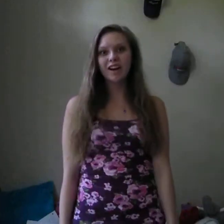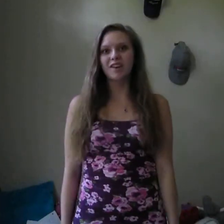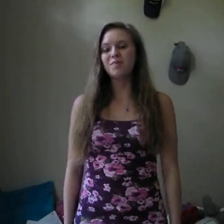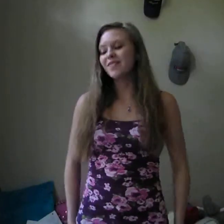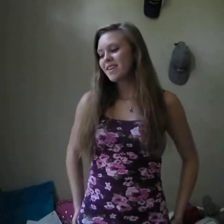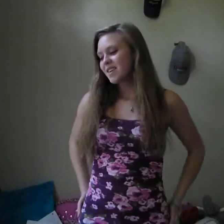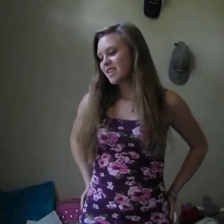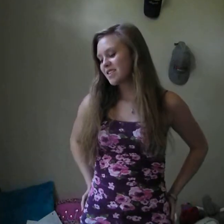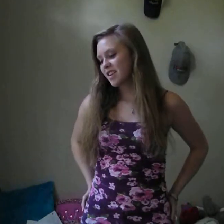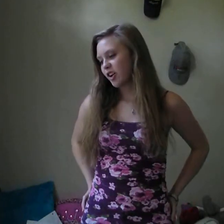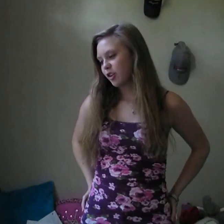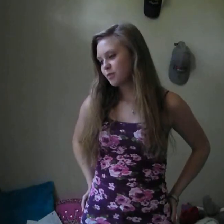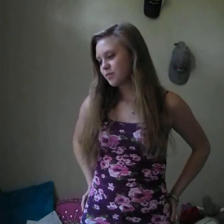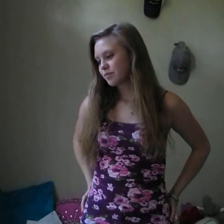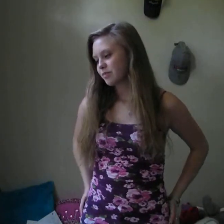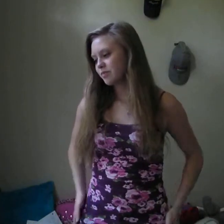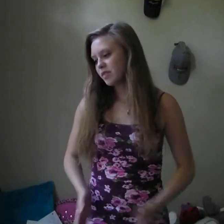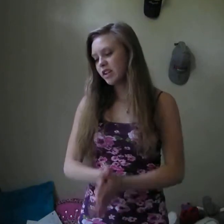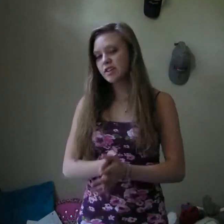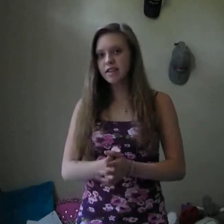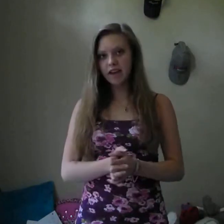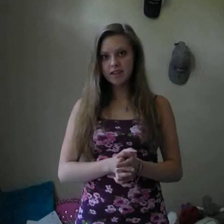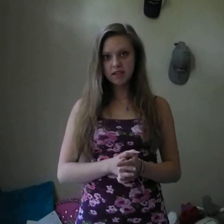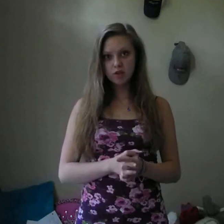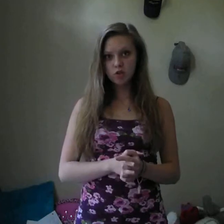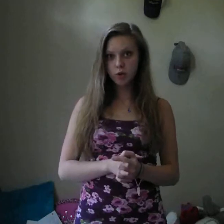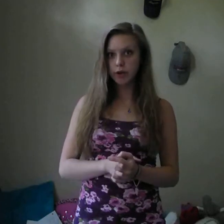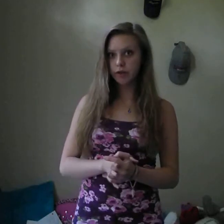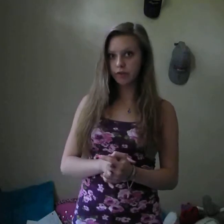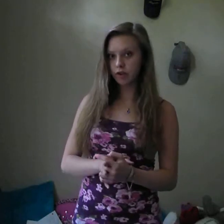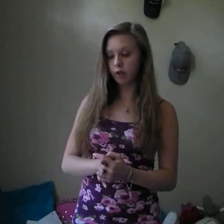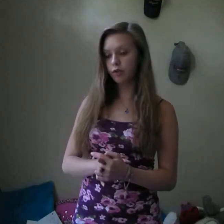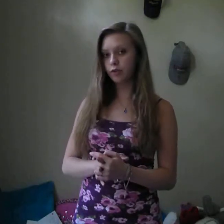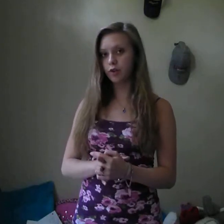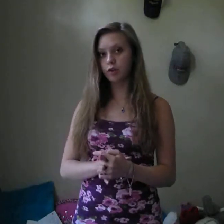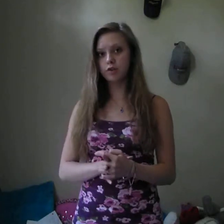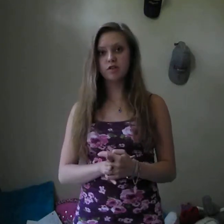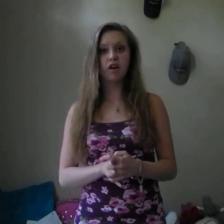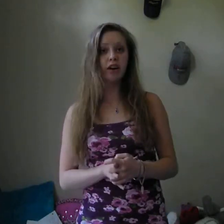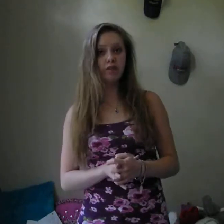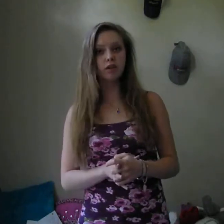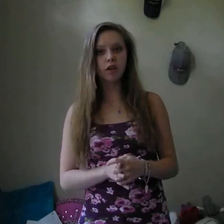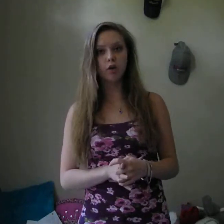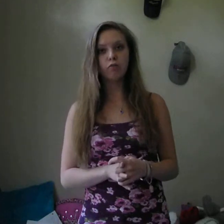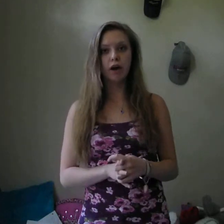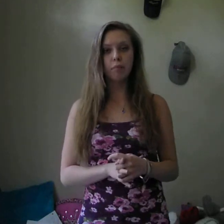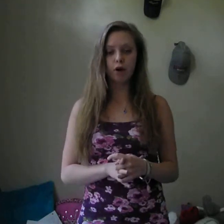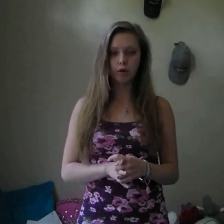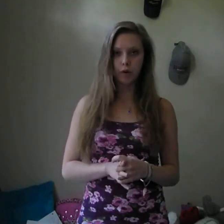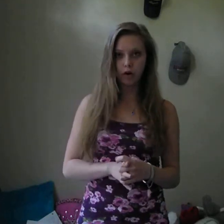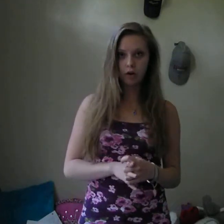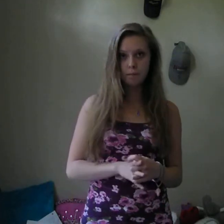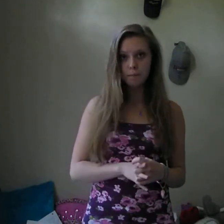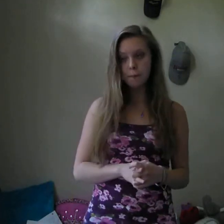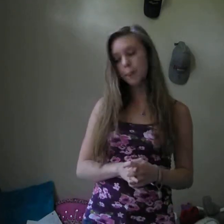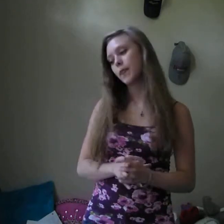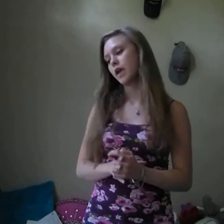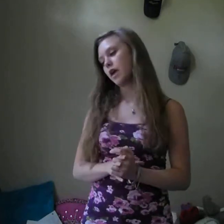Alrighty, so here's the ASL tutorial video for the song Never Alone by Barlow Girl.